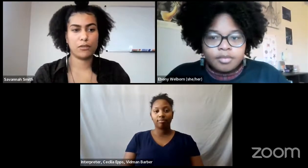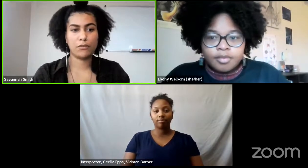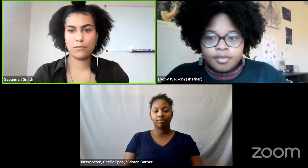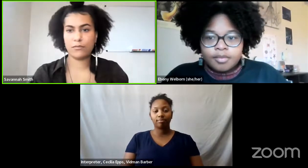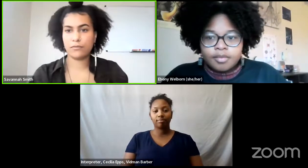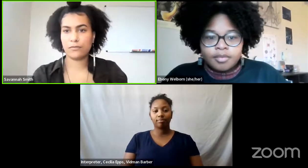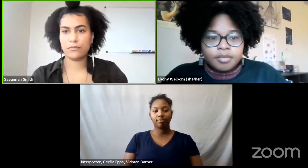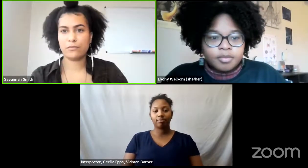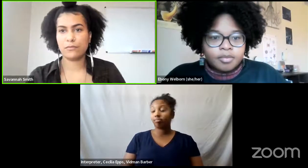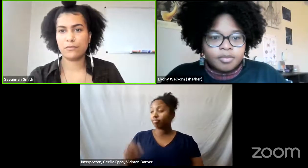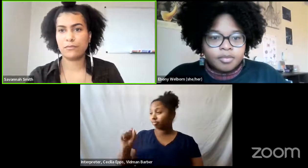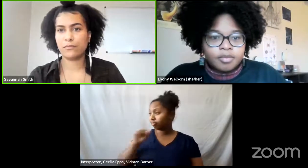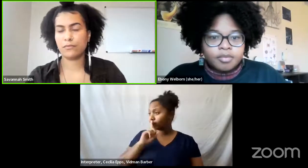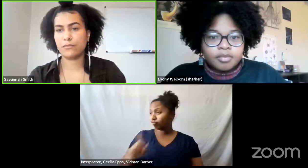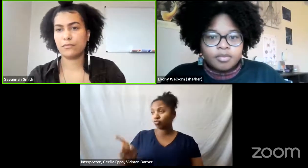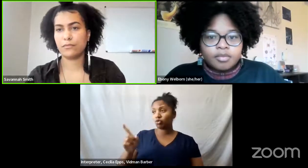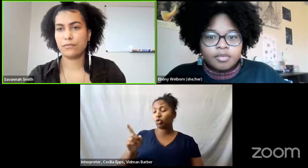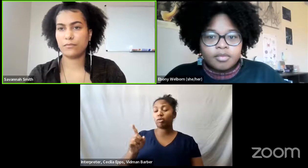Sure.